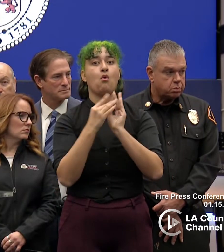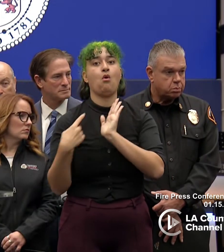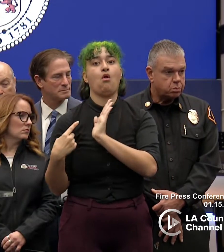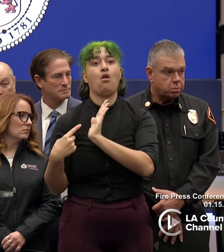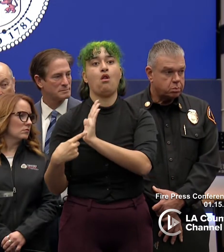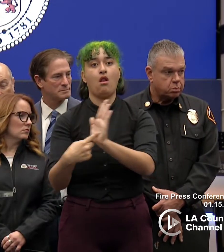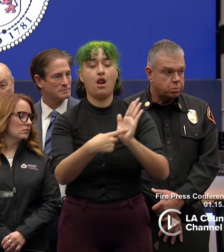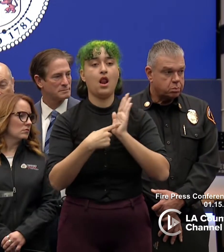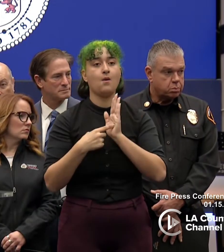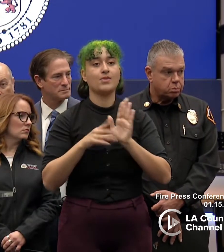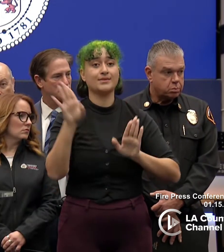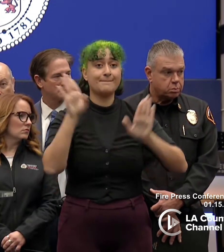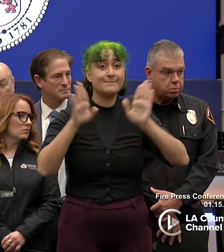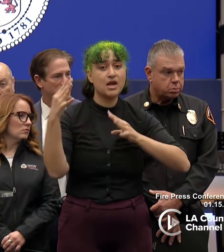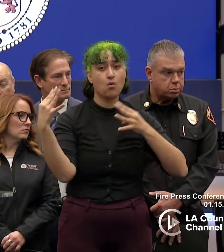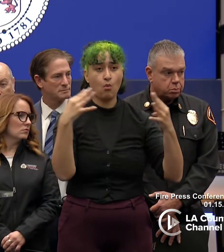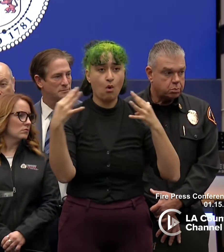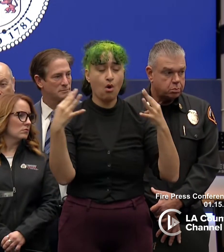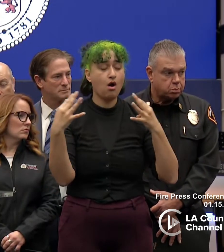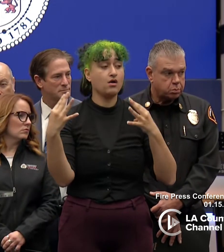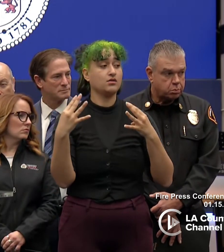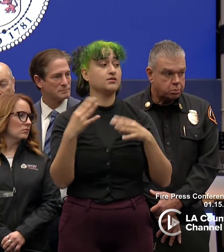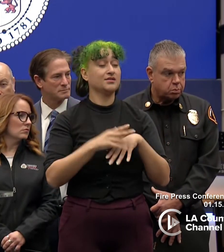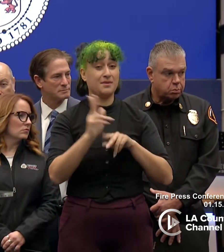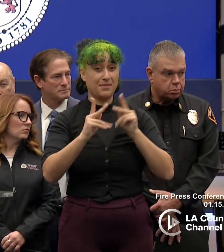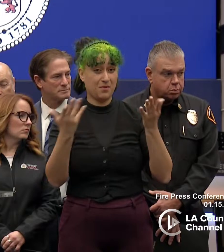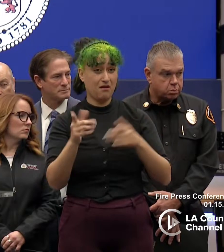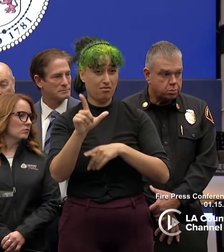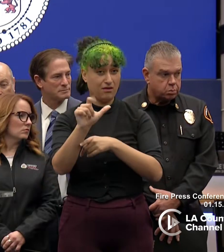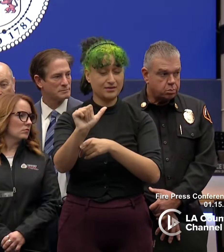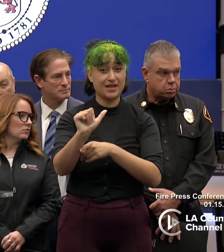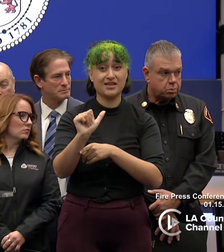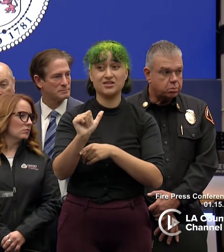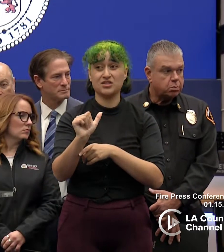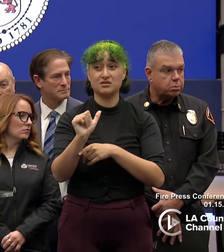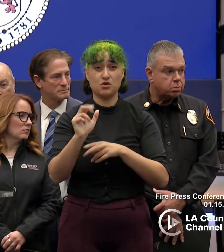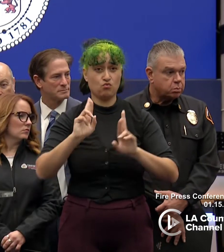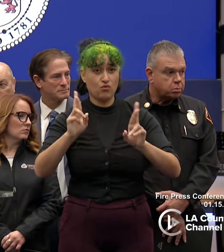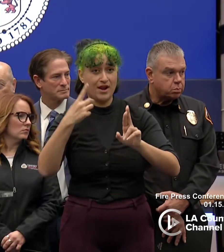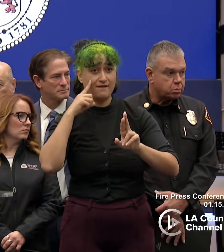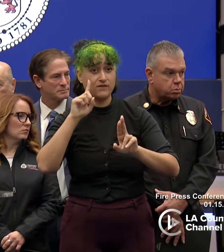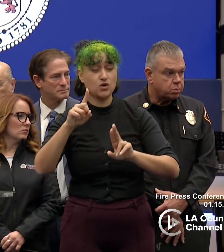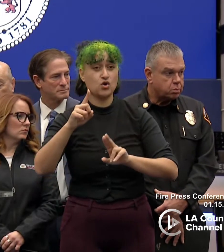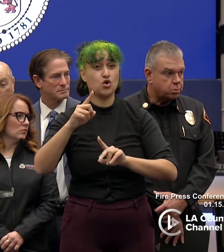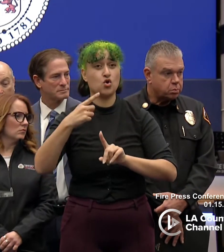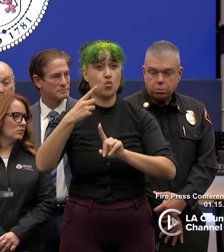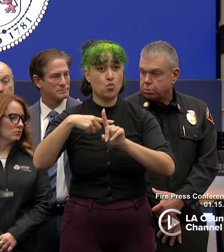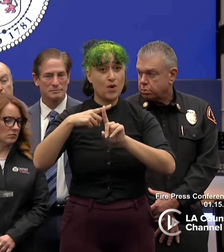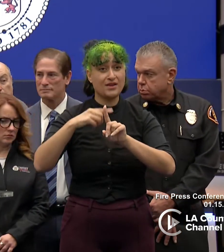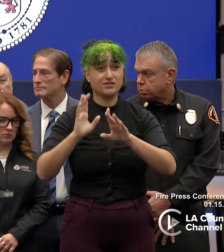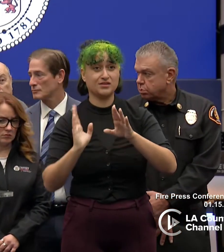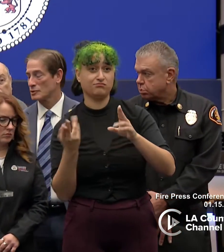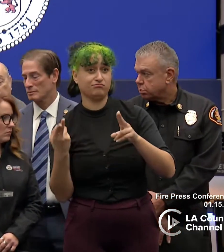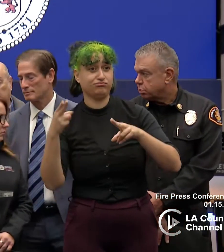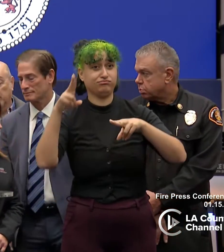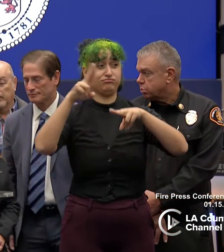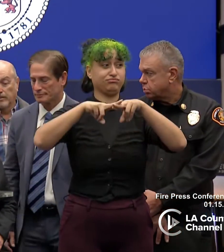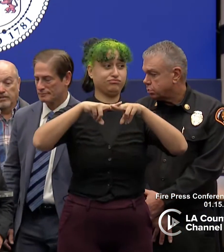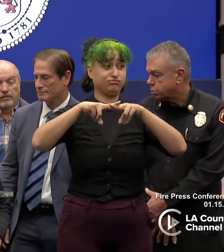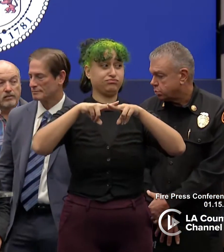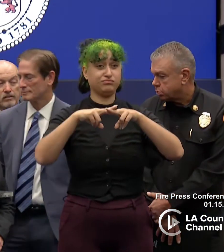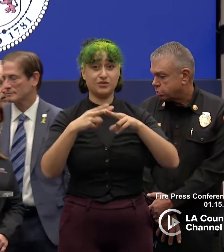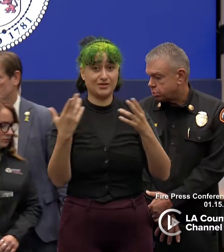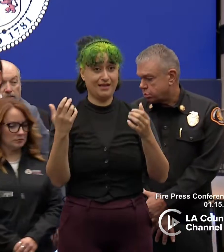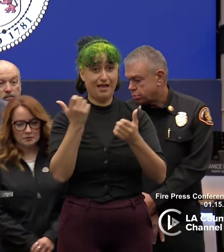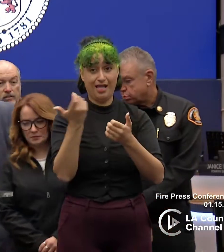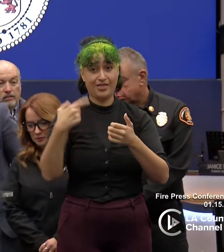these bidding wars. Should people here in Los Angeles be bracing for rents to dramatically increase, or is there anything you can do